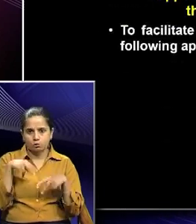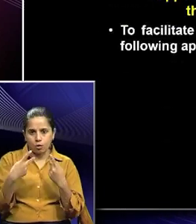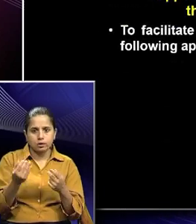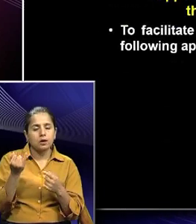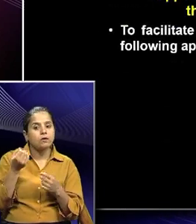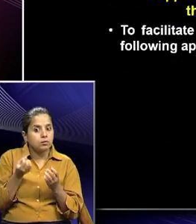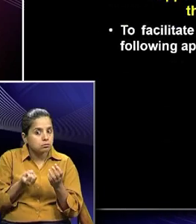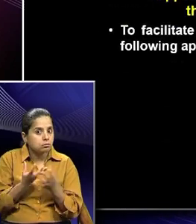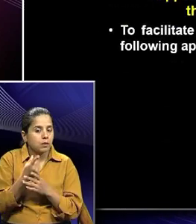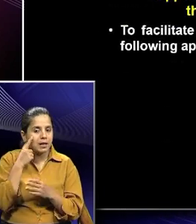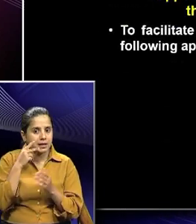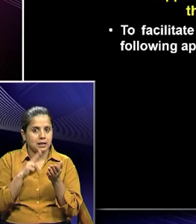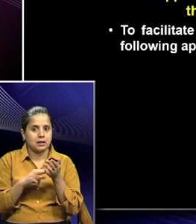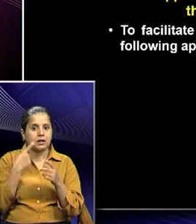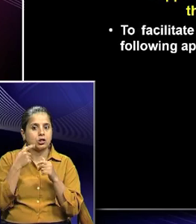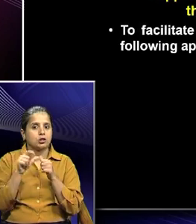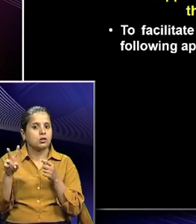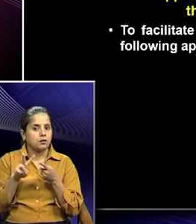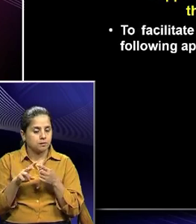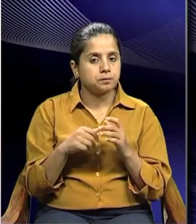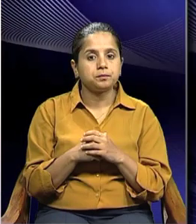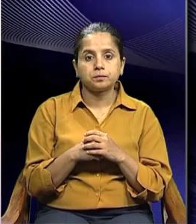initiatives. Now these